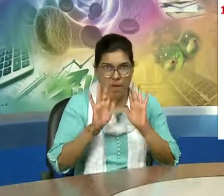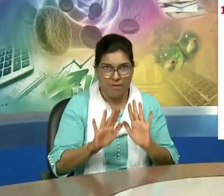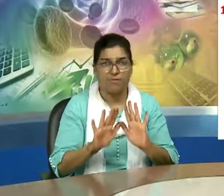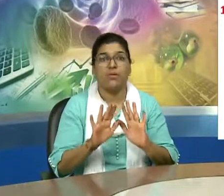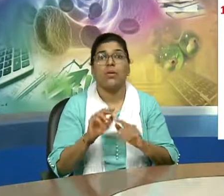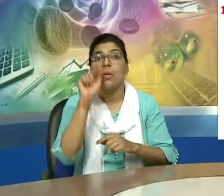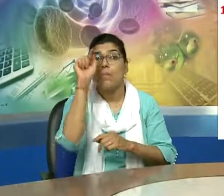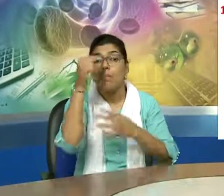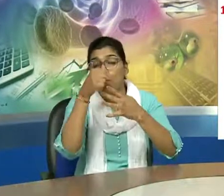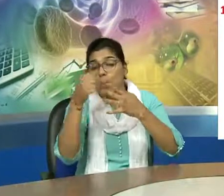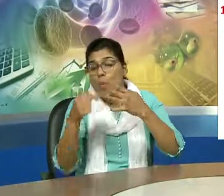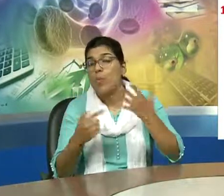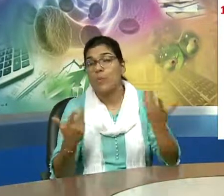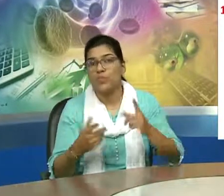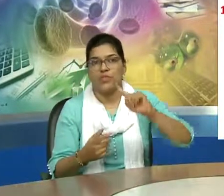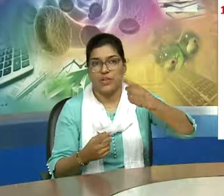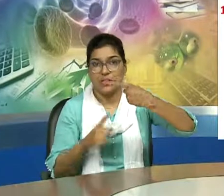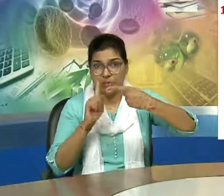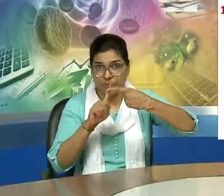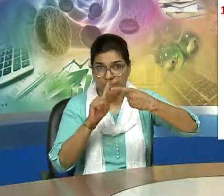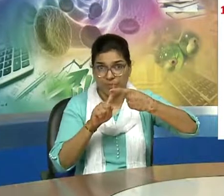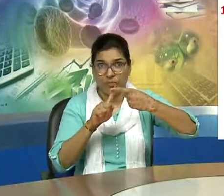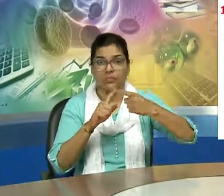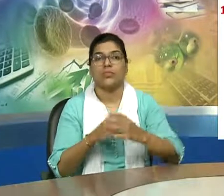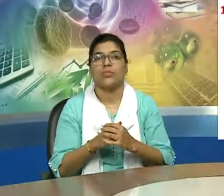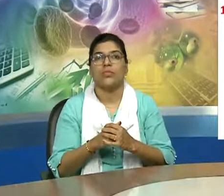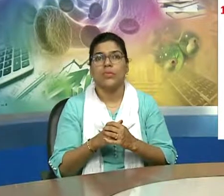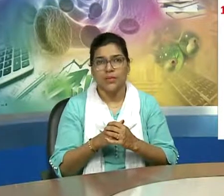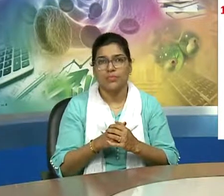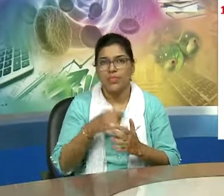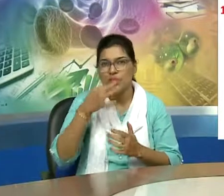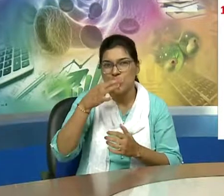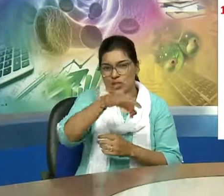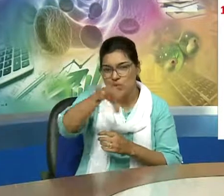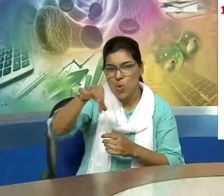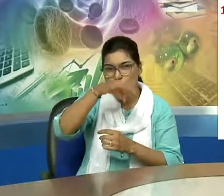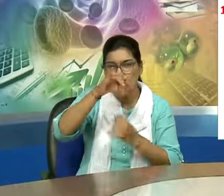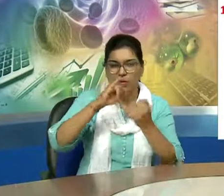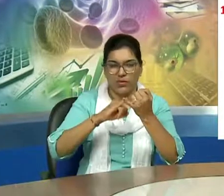Here, the salination of irrigated soil.